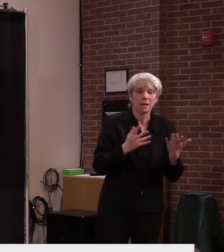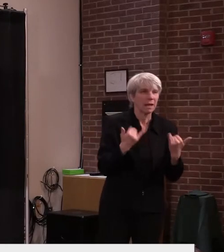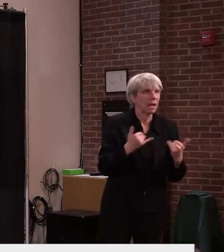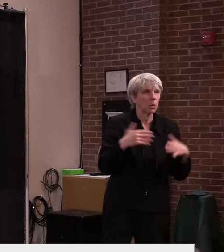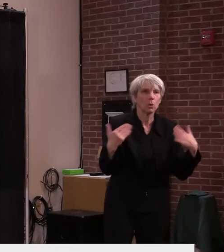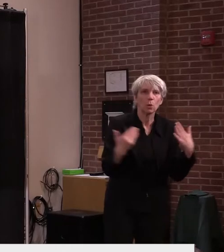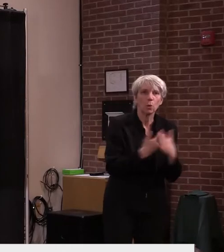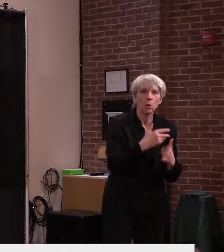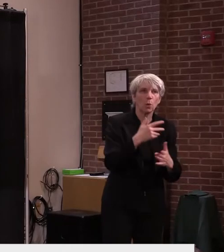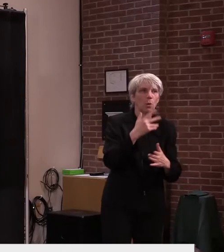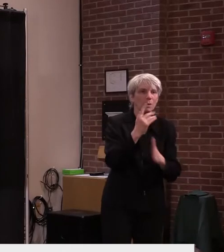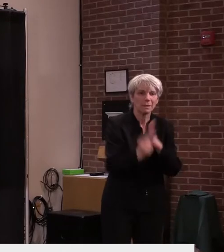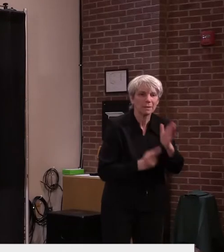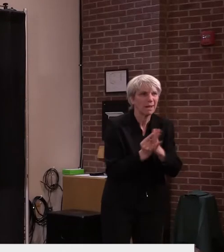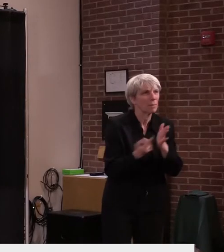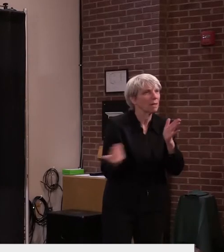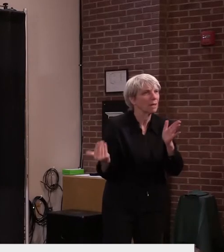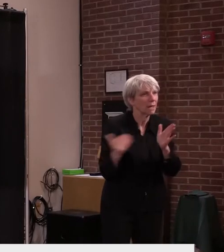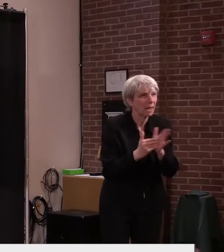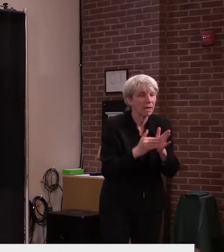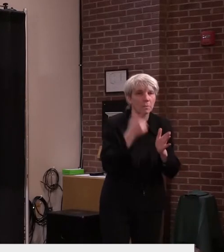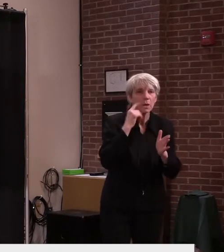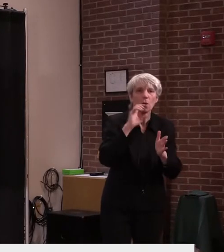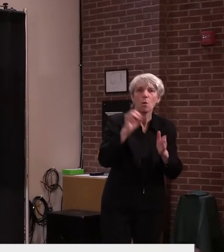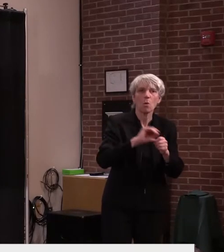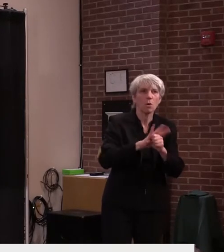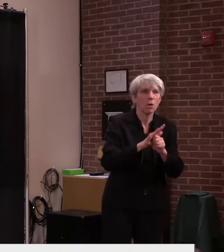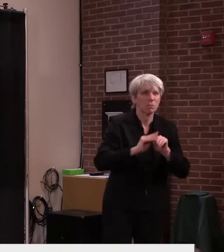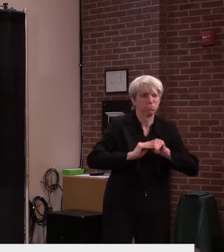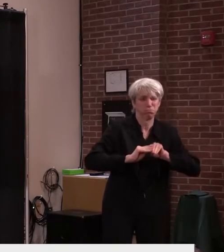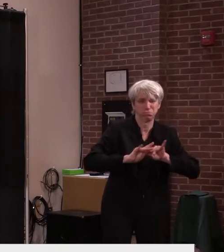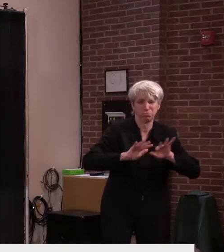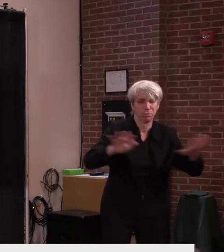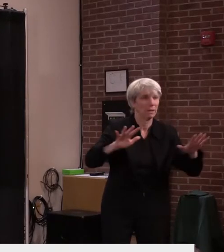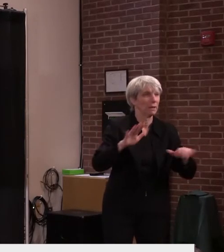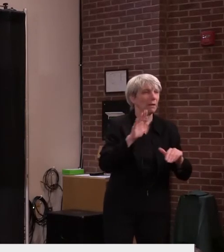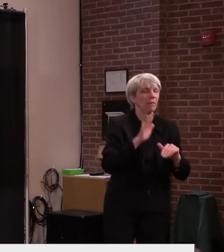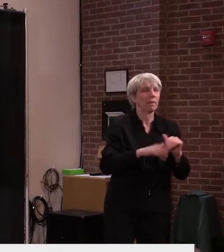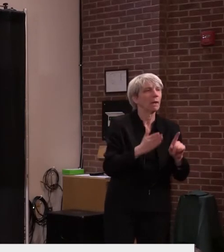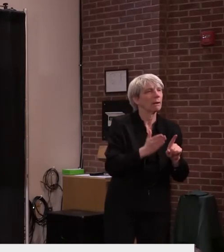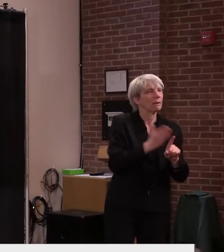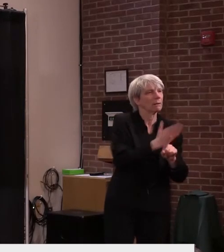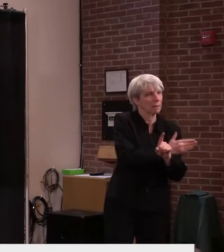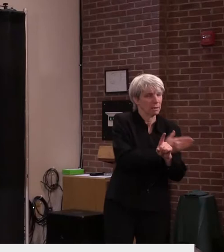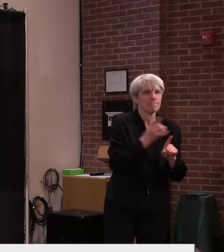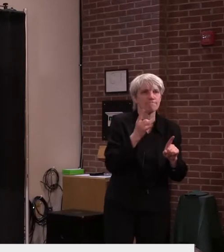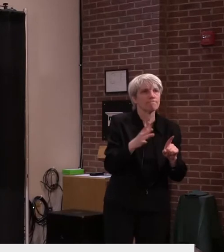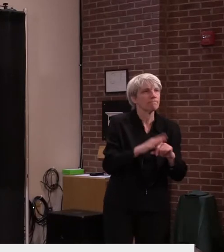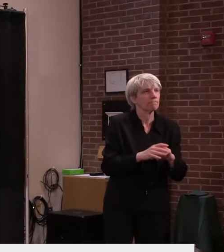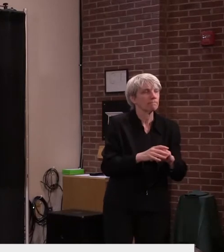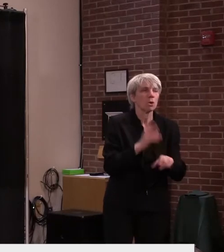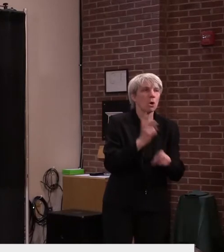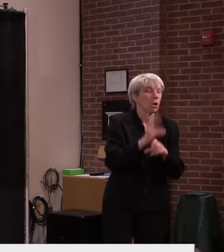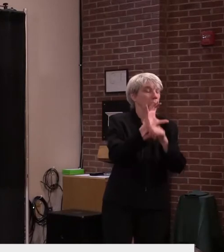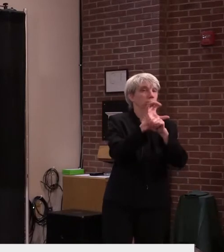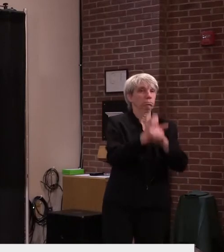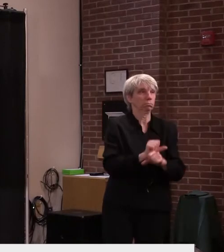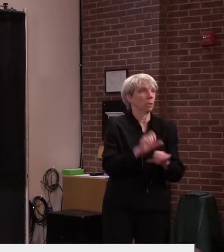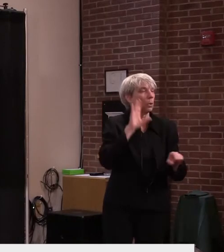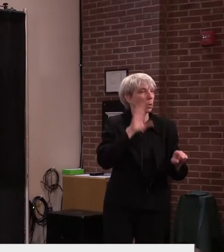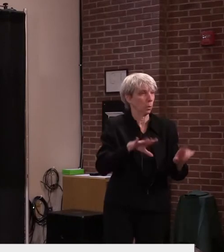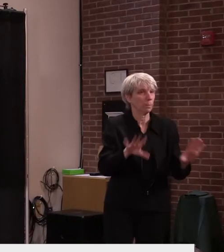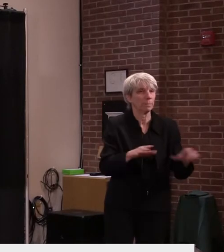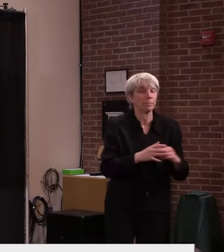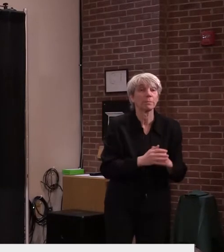cases from a much more contagious variant. I've spoken many times up here about how unfortunately